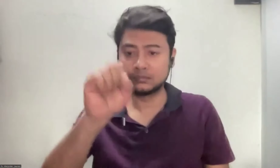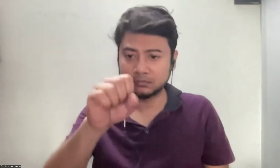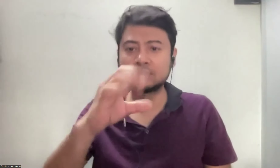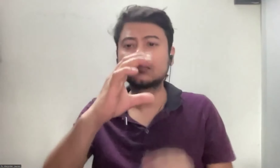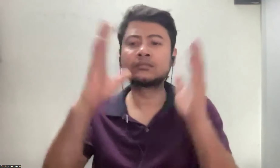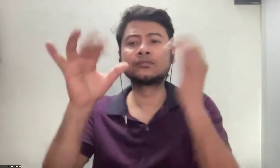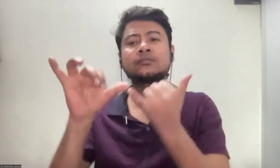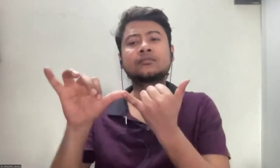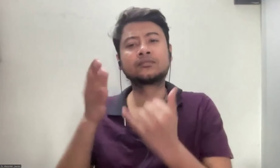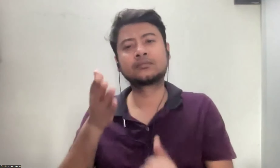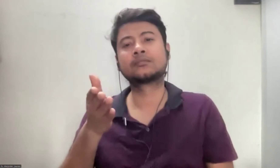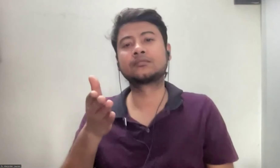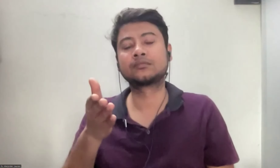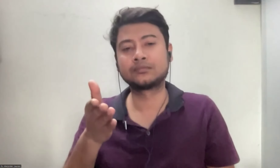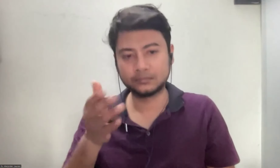Krishna only, no?